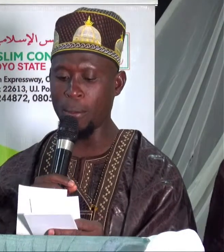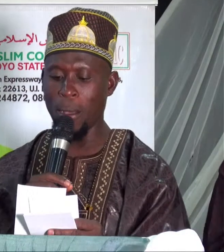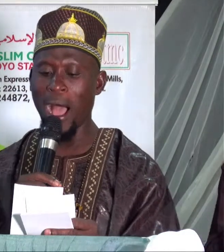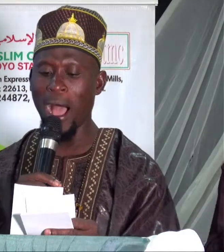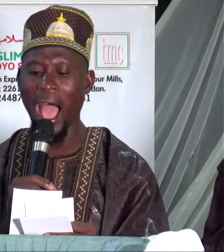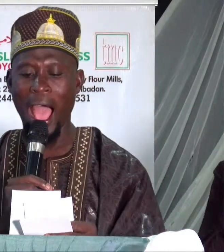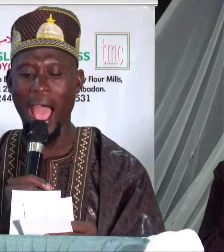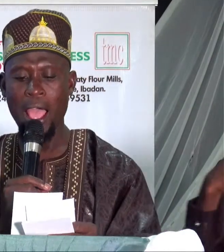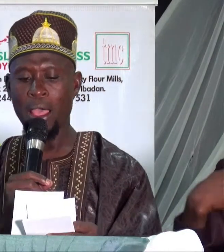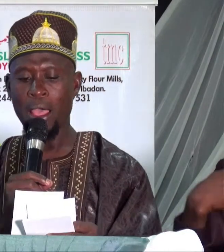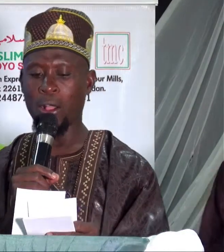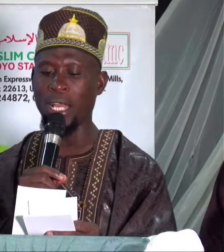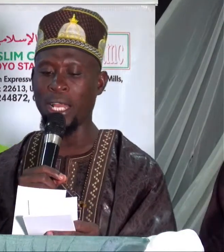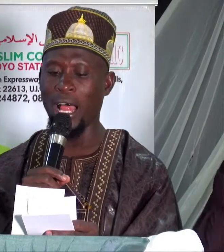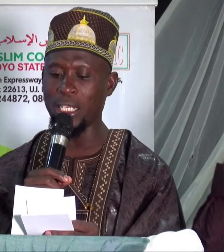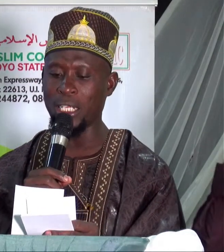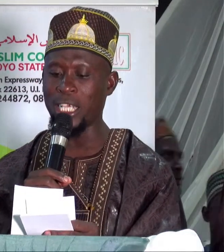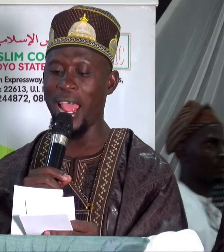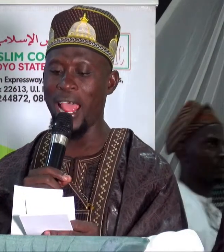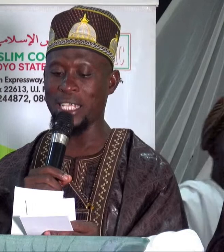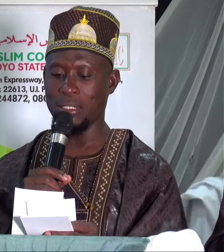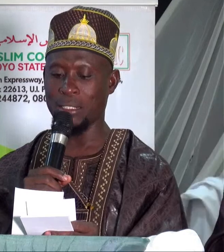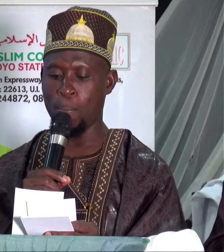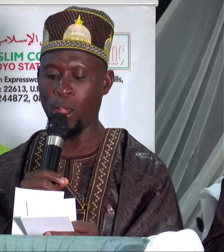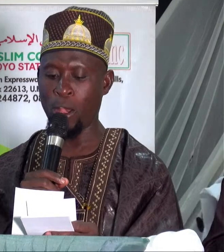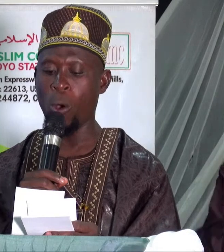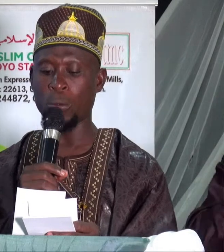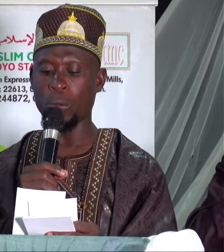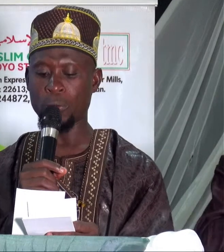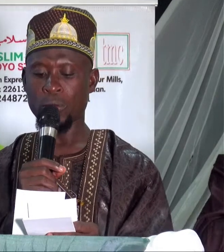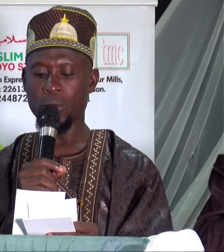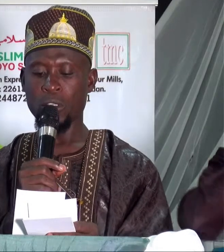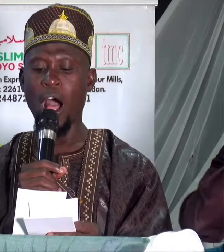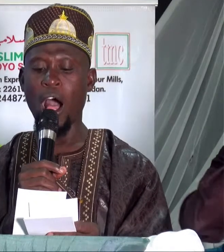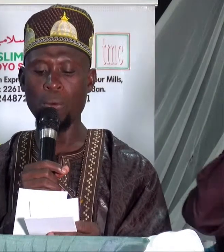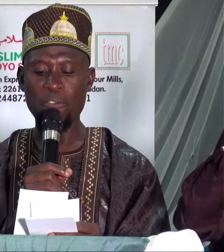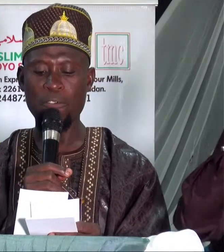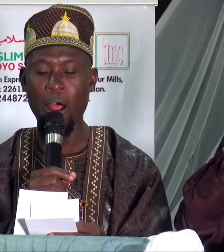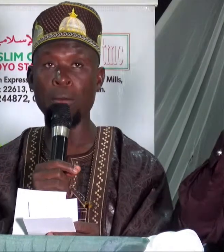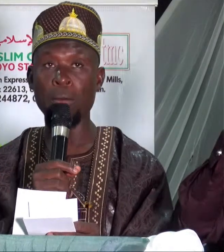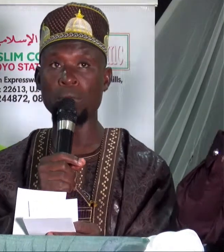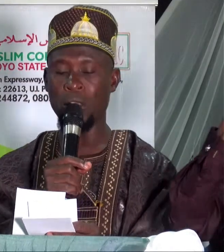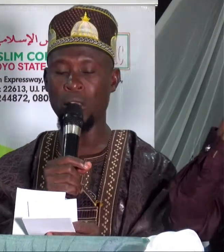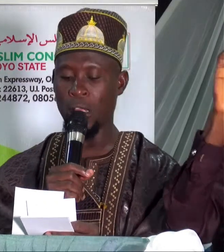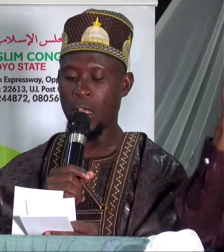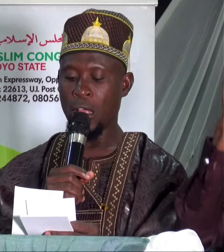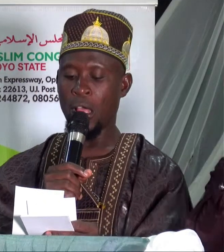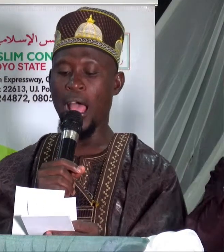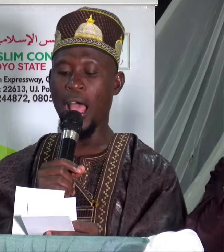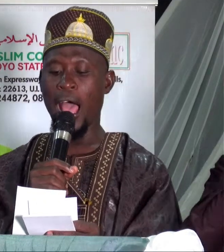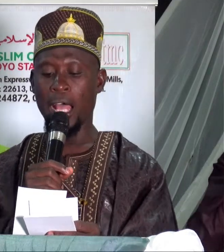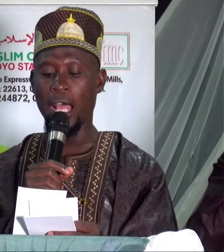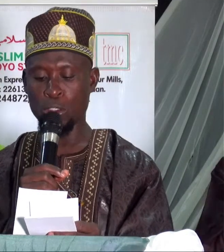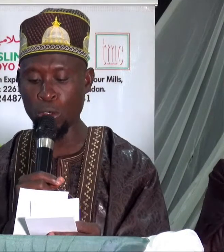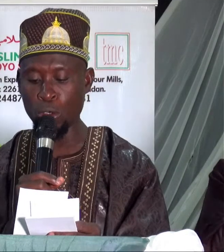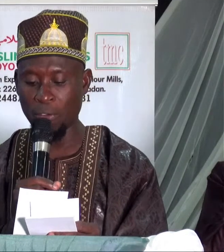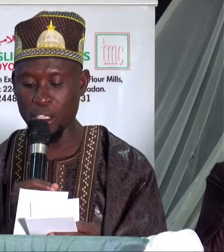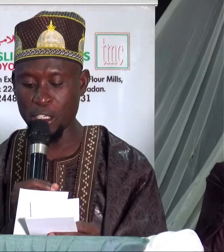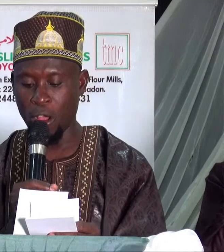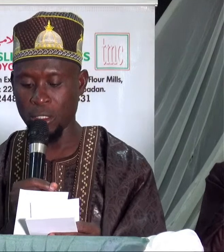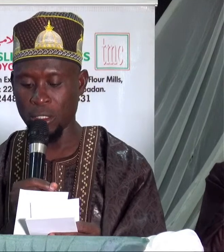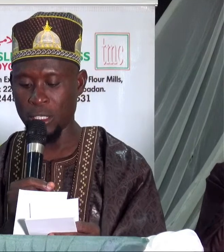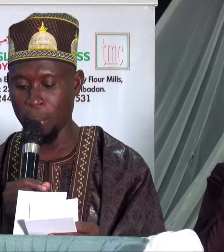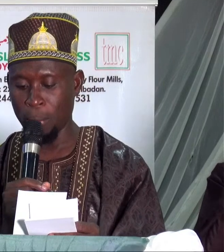wa Colonel JS Bello all the way from 2